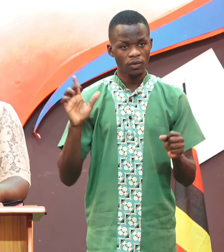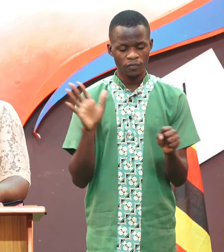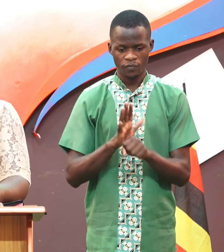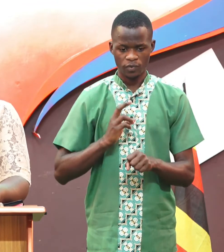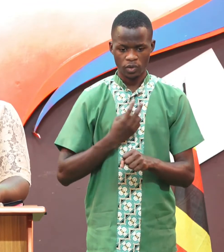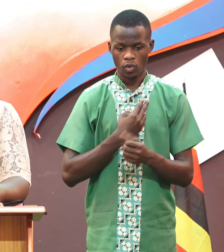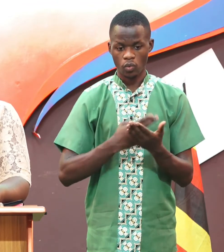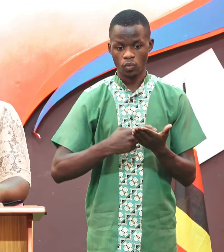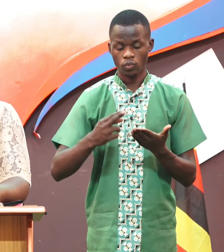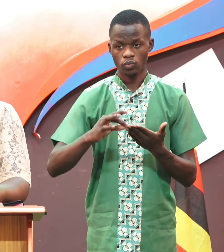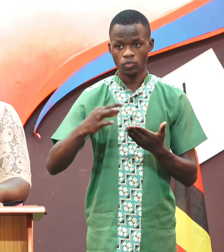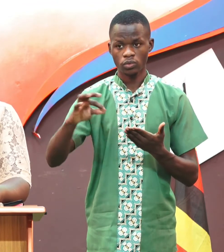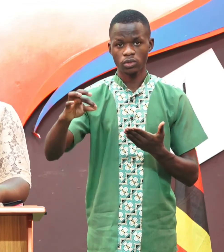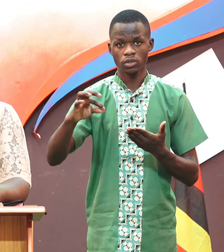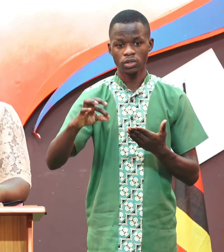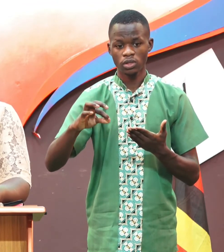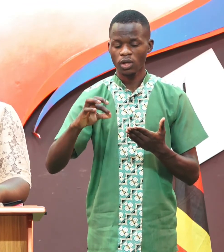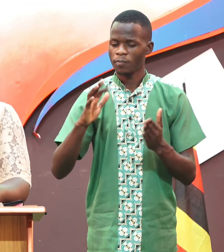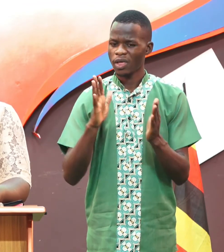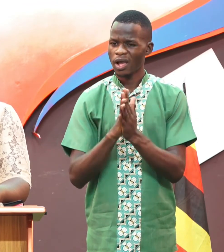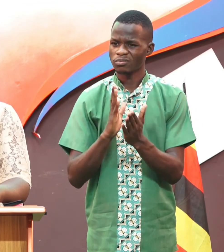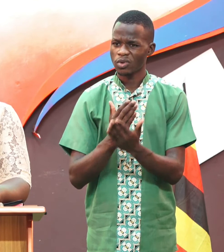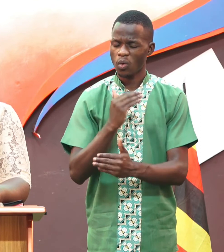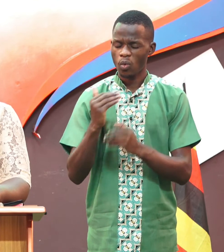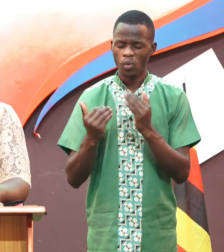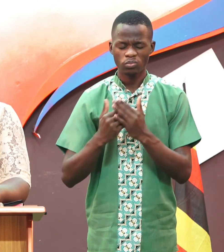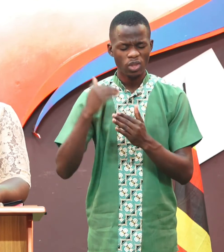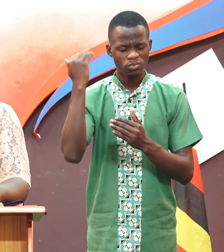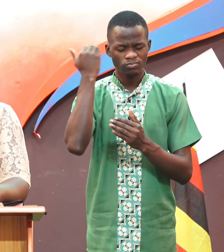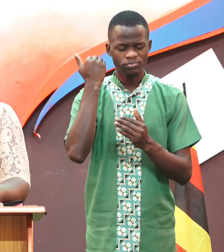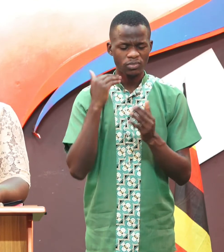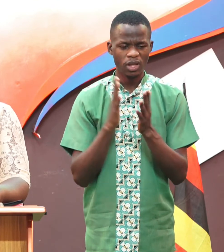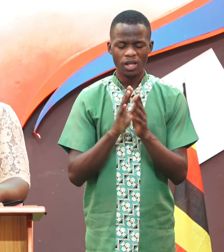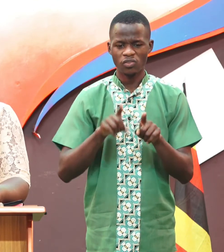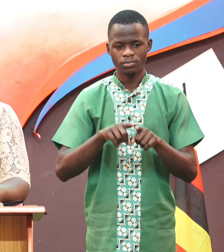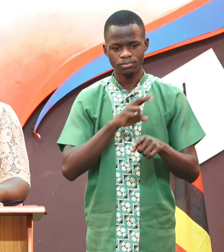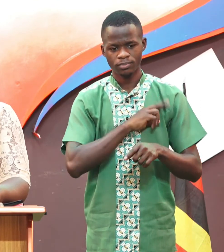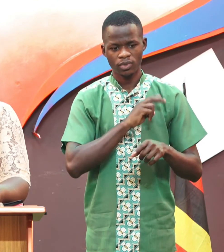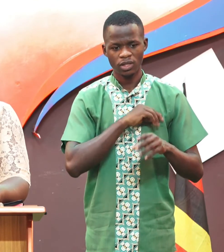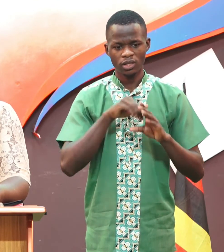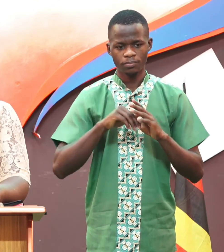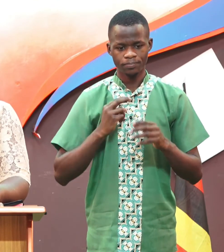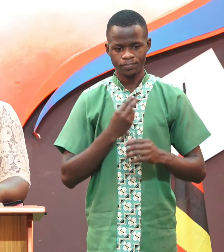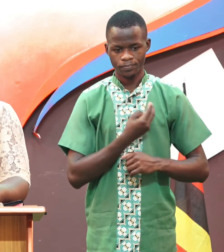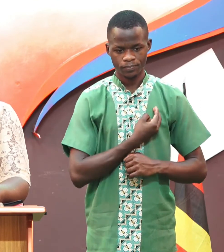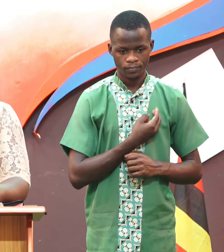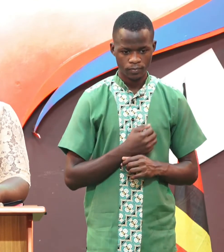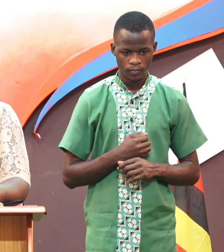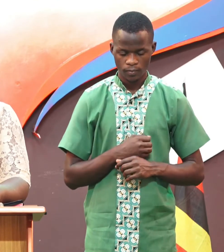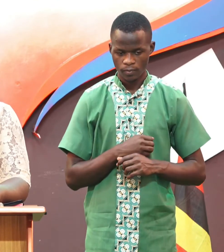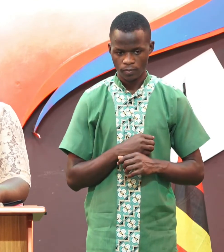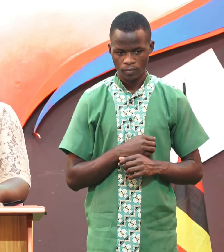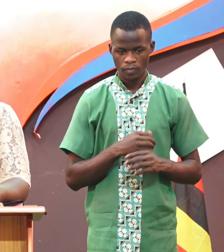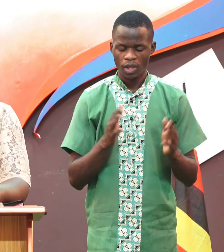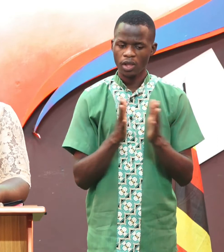us with your Holy Spirit. Alumirize ekibi omusango n'obutuukirivu mu nda zaffe. That he may convict us of sin righteousness within us. Alumirize